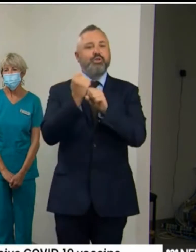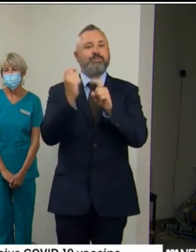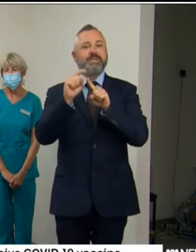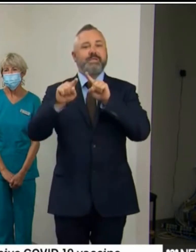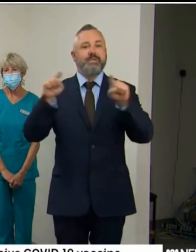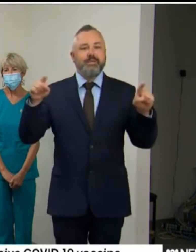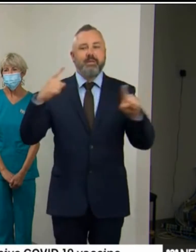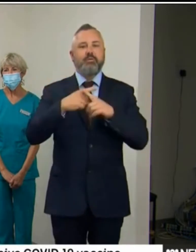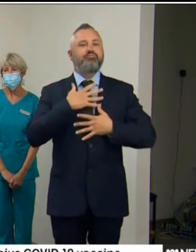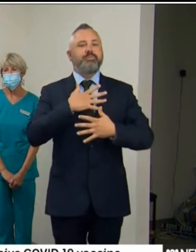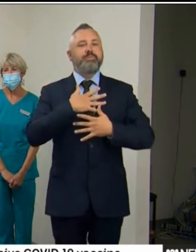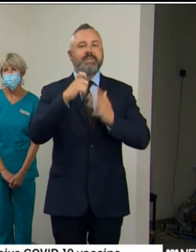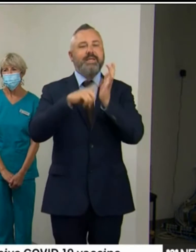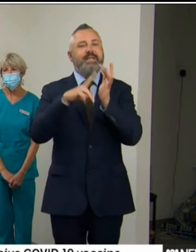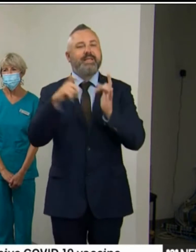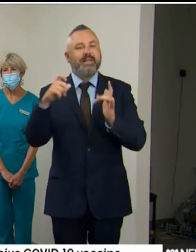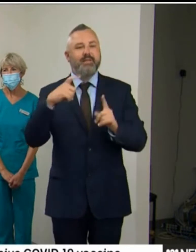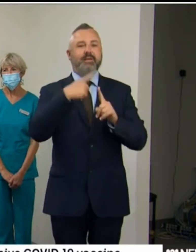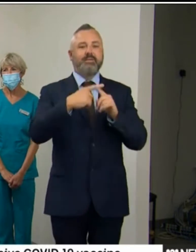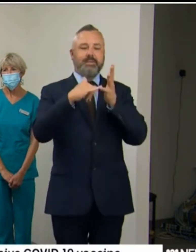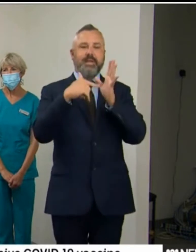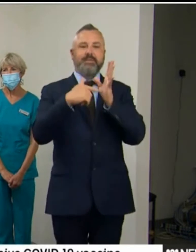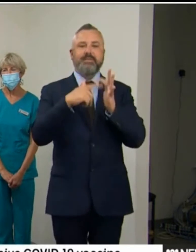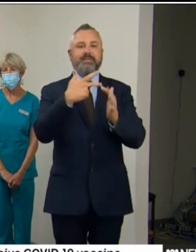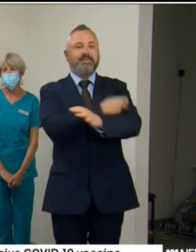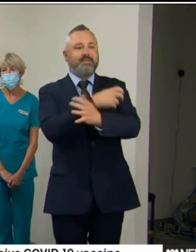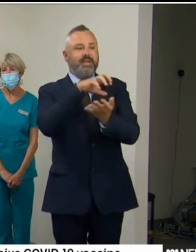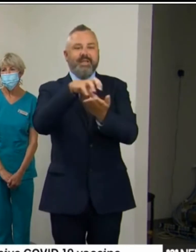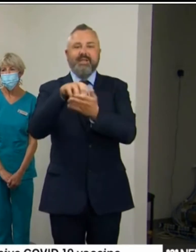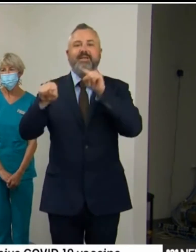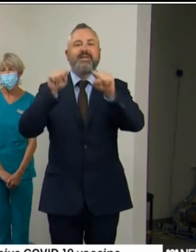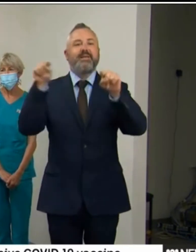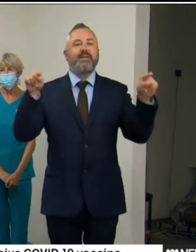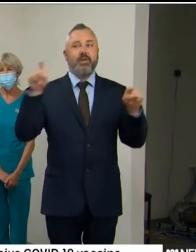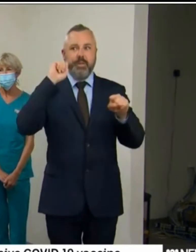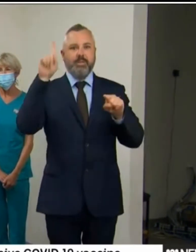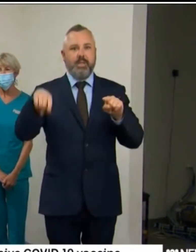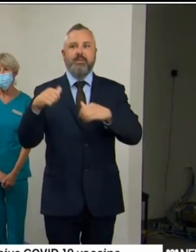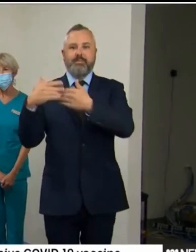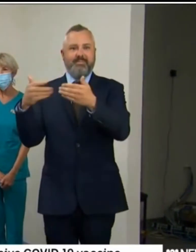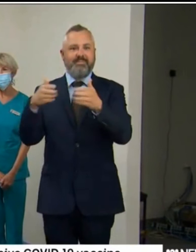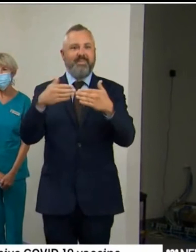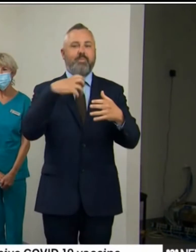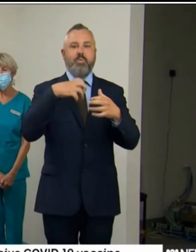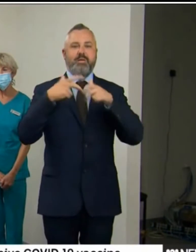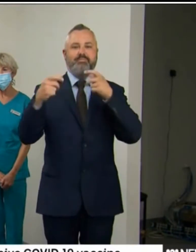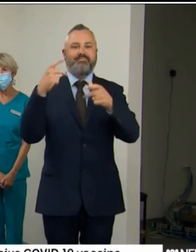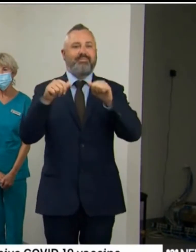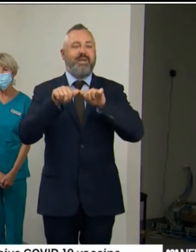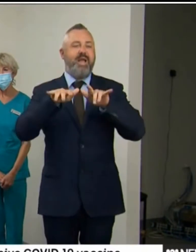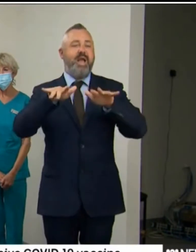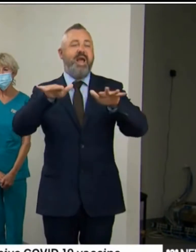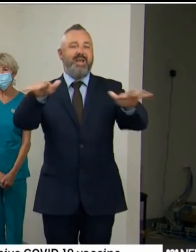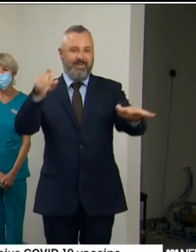and the state vaccination clinic rollout commences, those numbers will grow even more. We will soon be